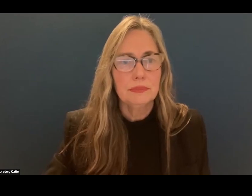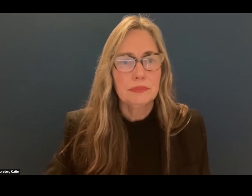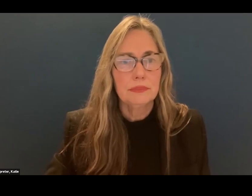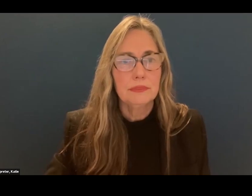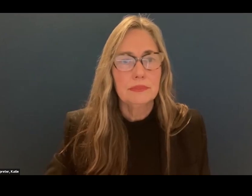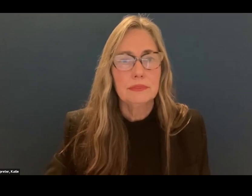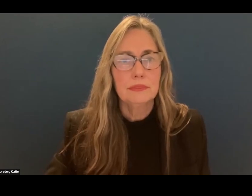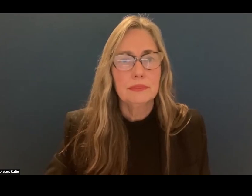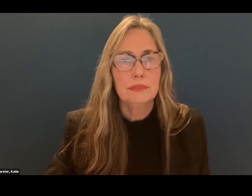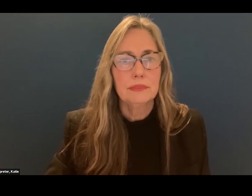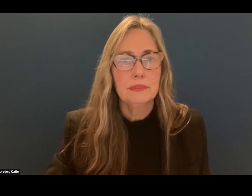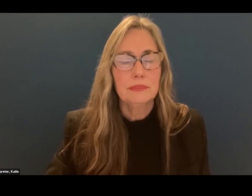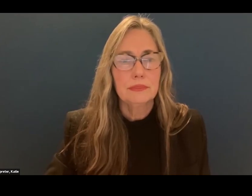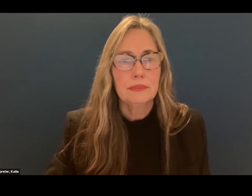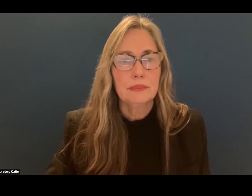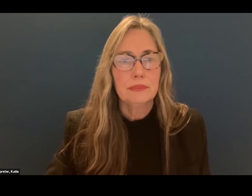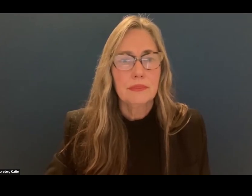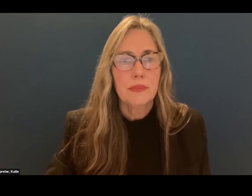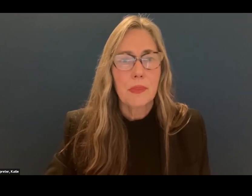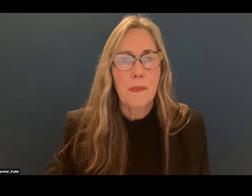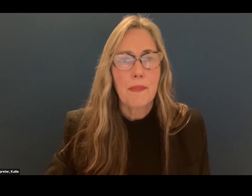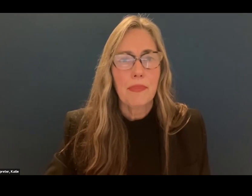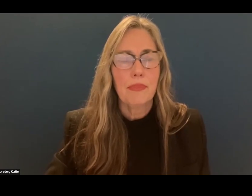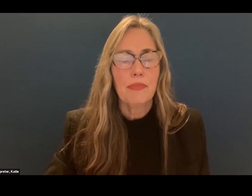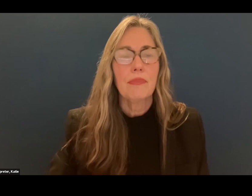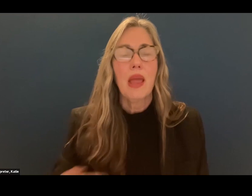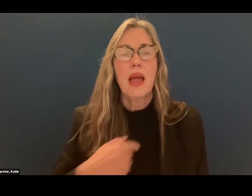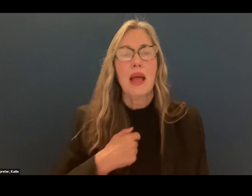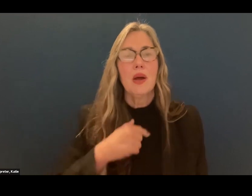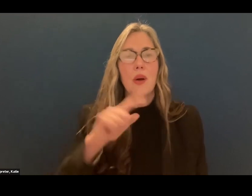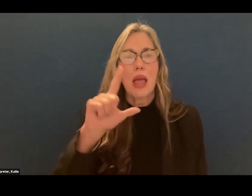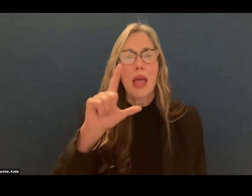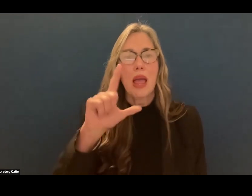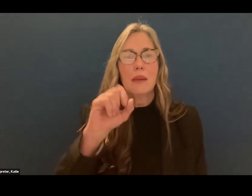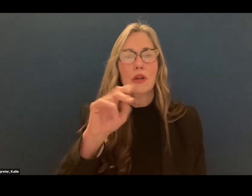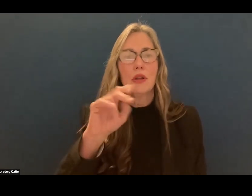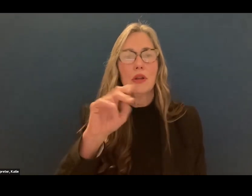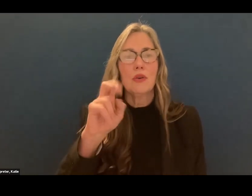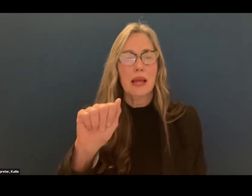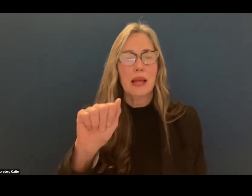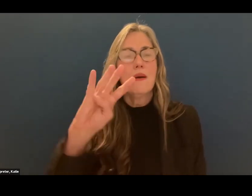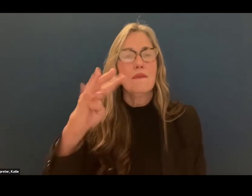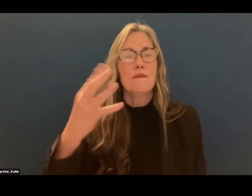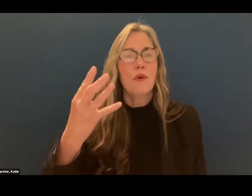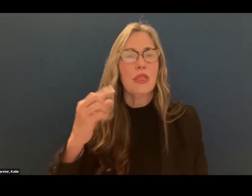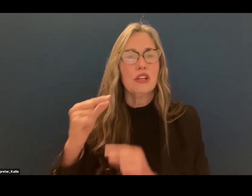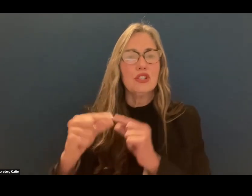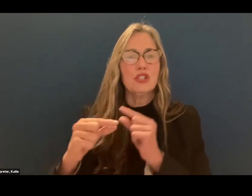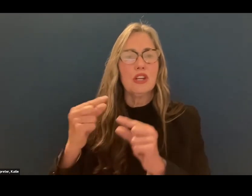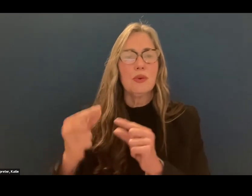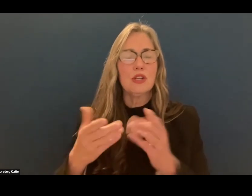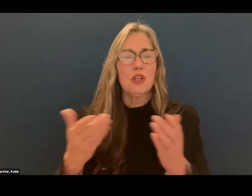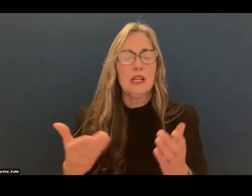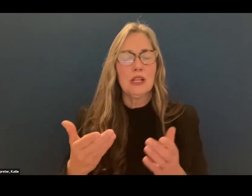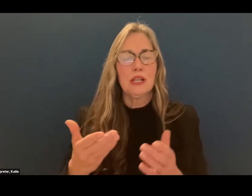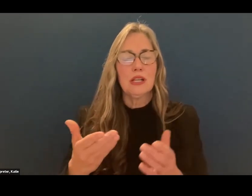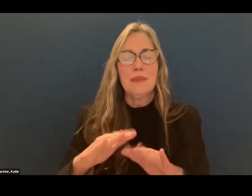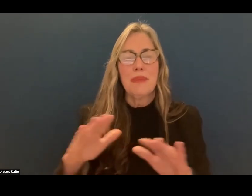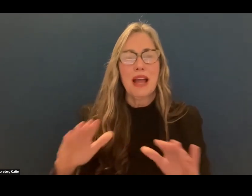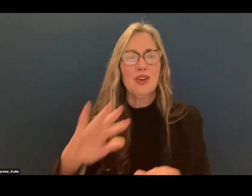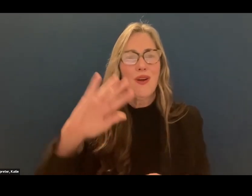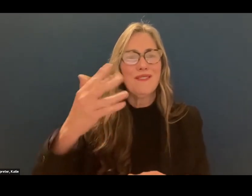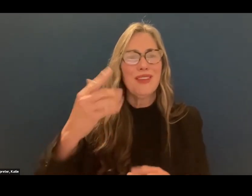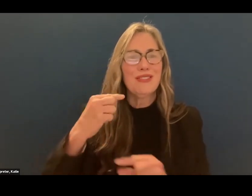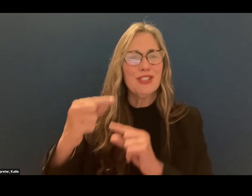Okay, hello. Hello, everyone. My name is Lorena Ortiz, and I am a fourth generation here in Santa Barbara. My kids are fifth. I've